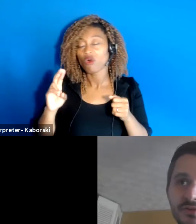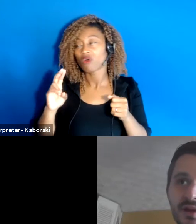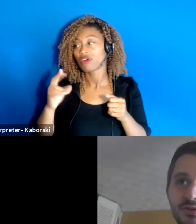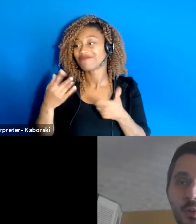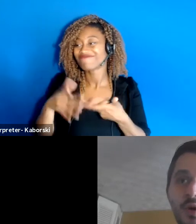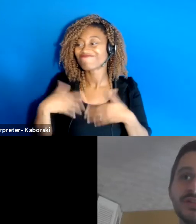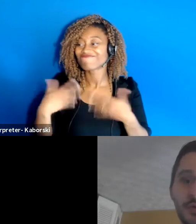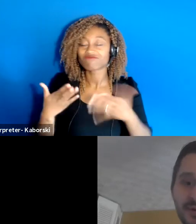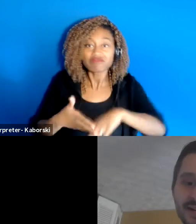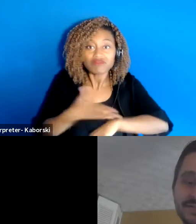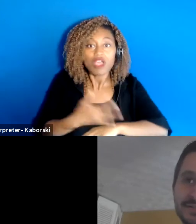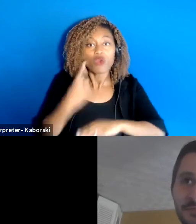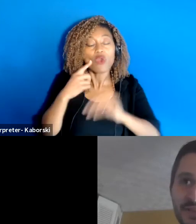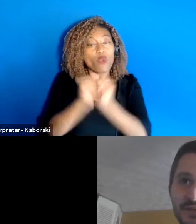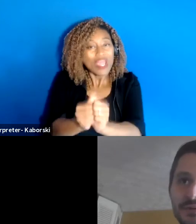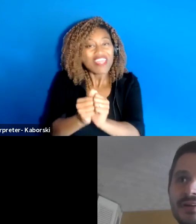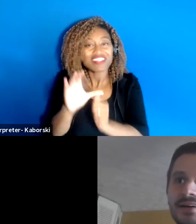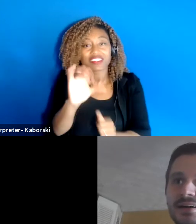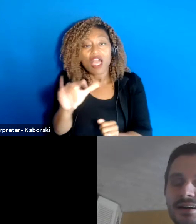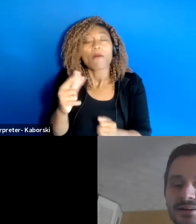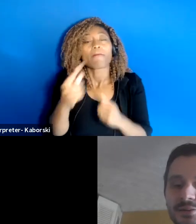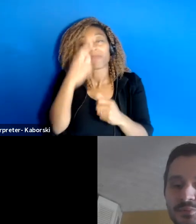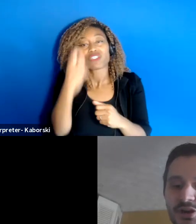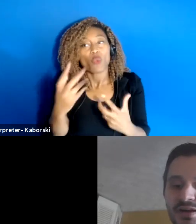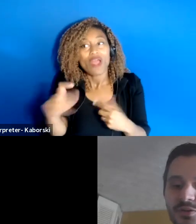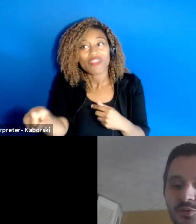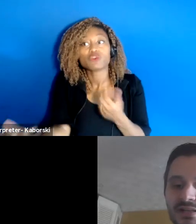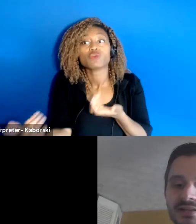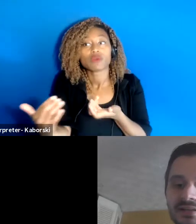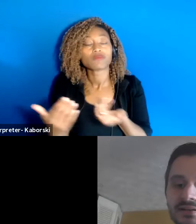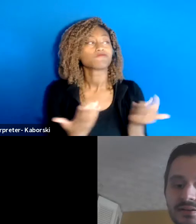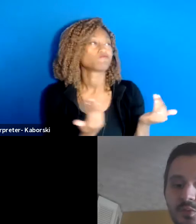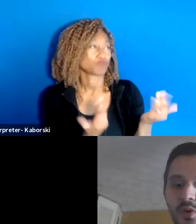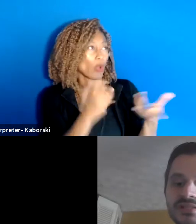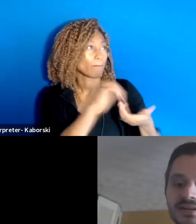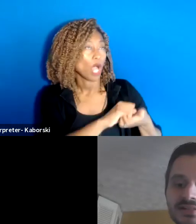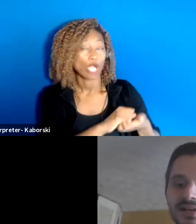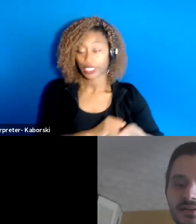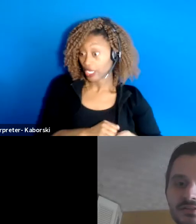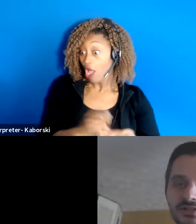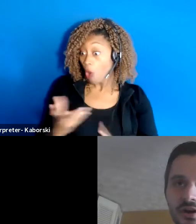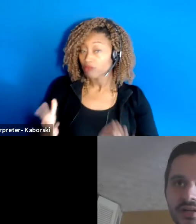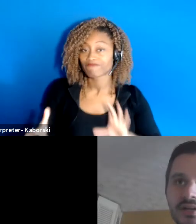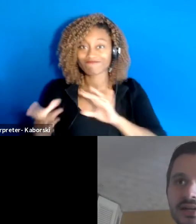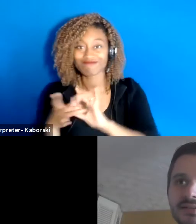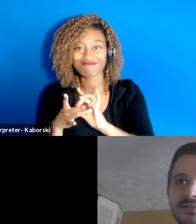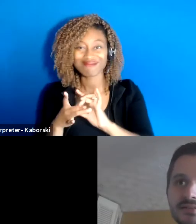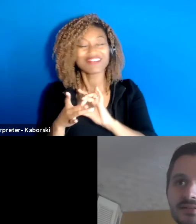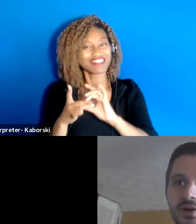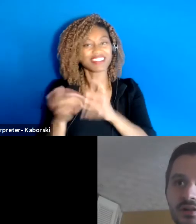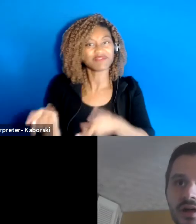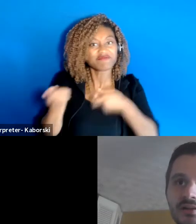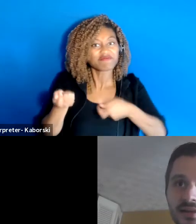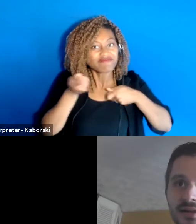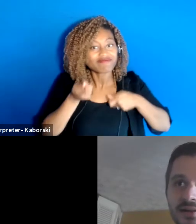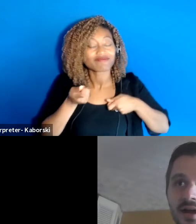centers for them to want to coordinate with you. You know, it really, once things get started, it is,